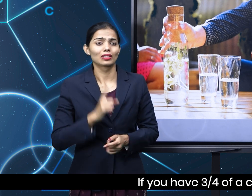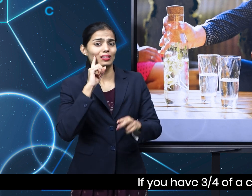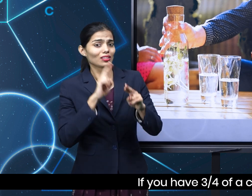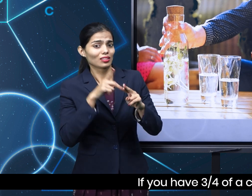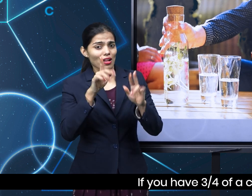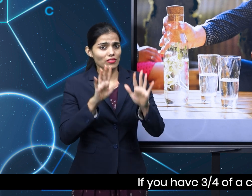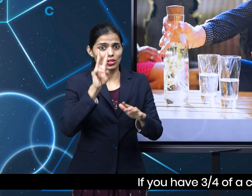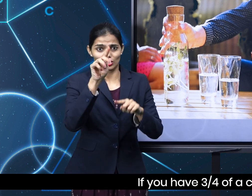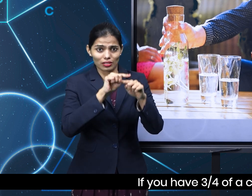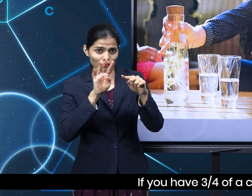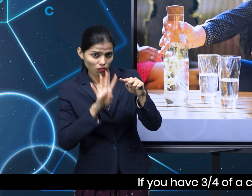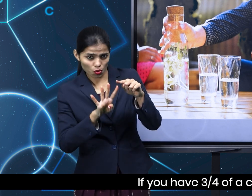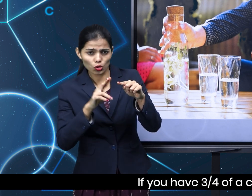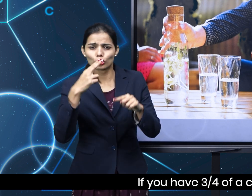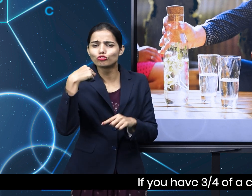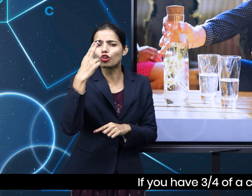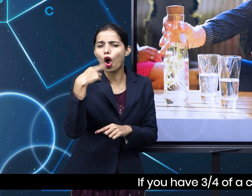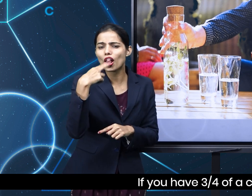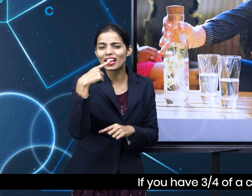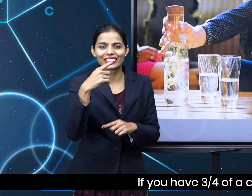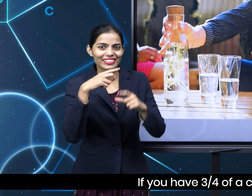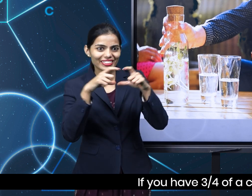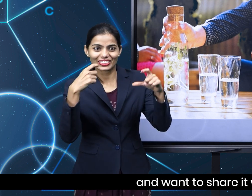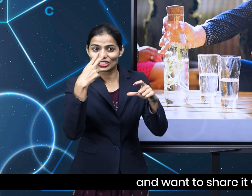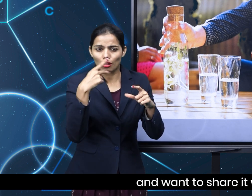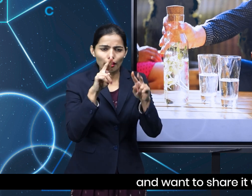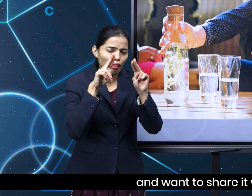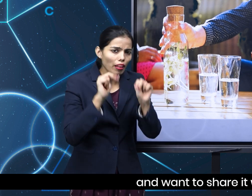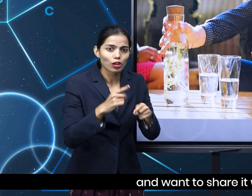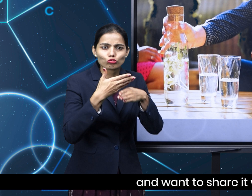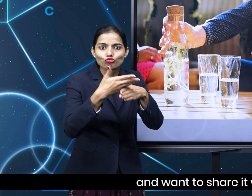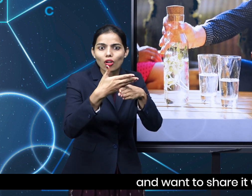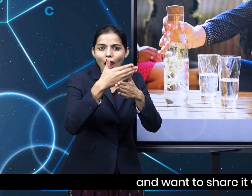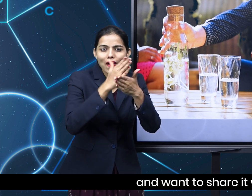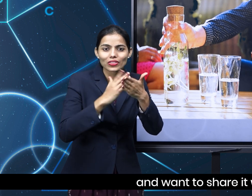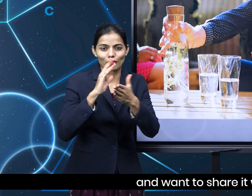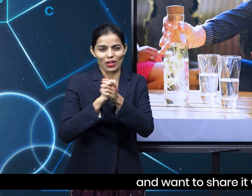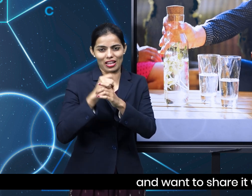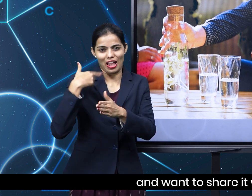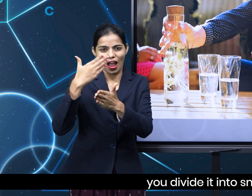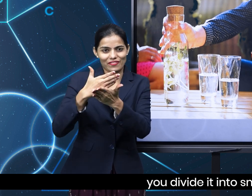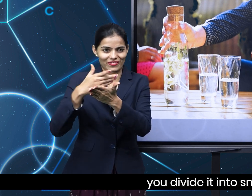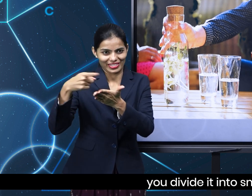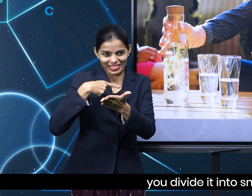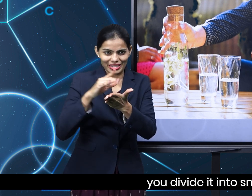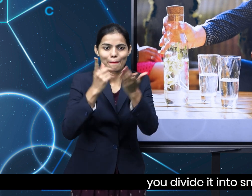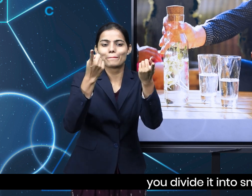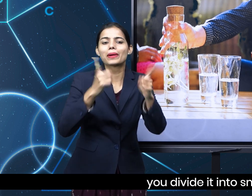If you have 3 by 4 of a chocolate bar and want to share it with 2 friends, you divide it into